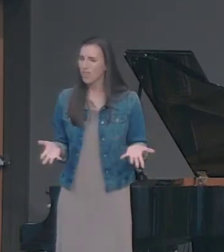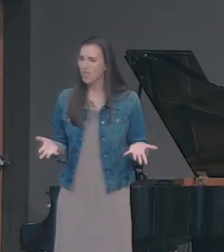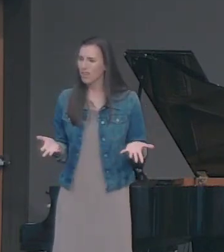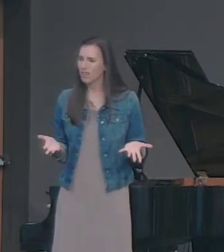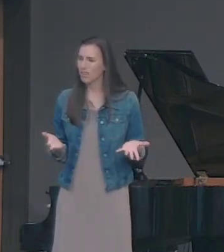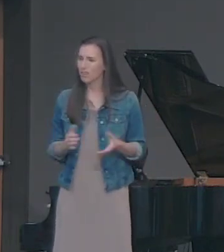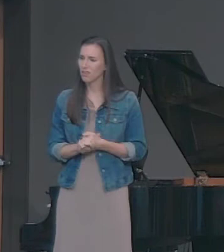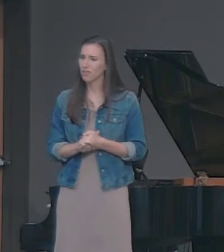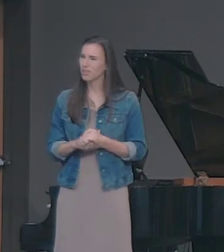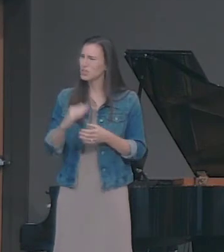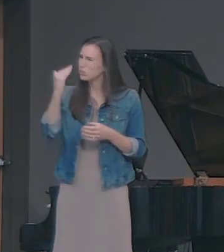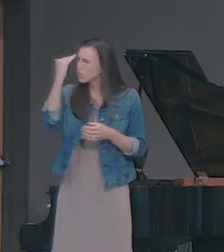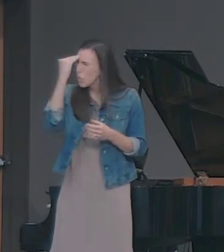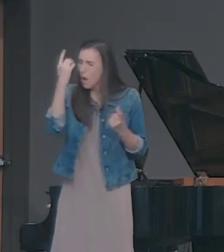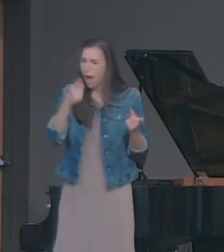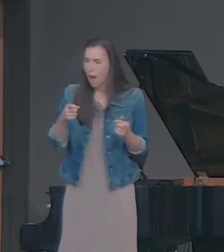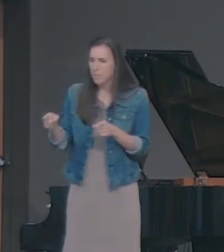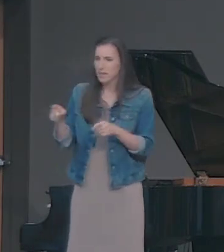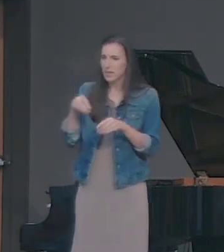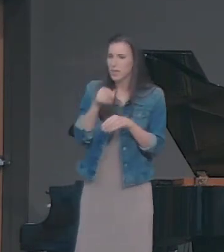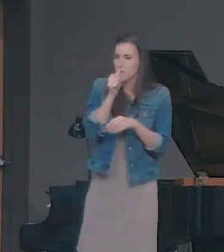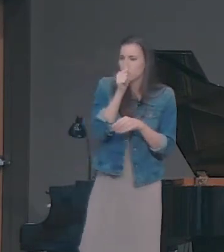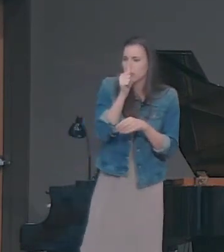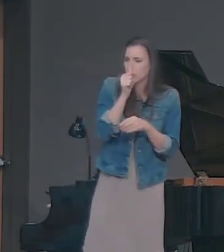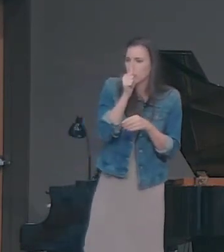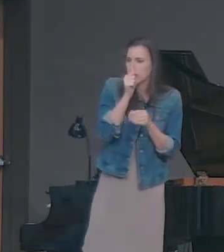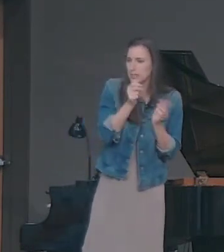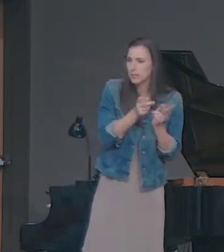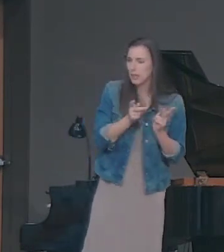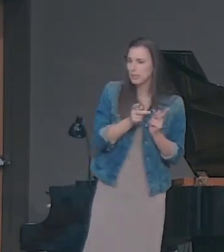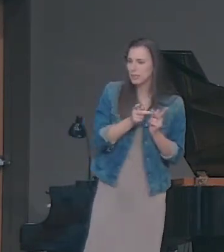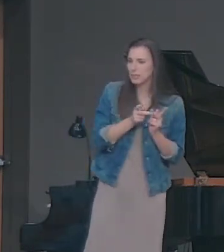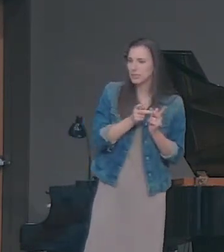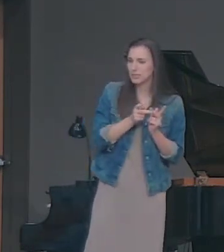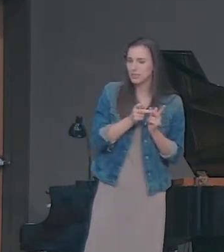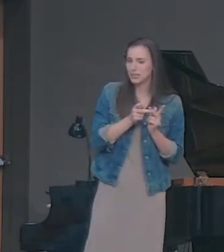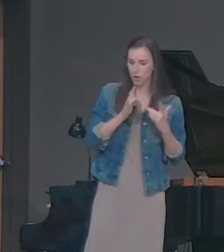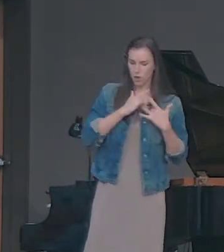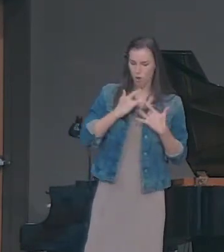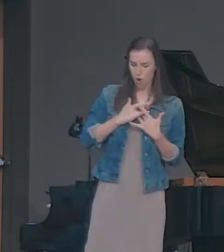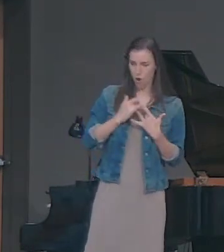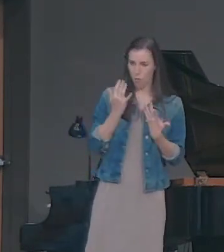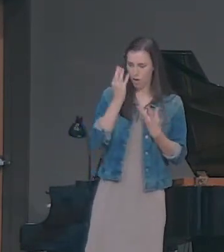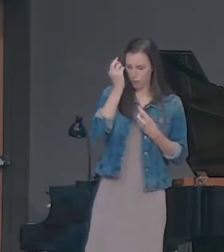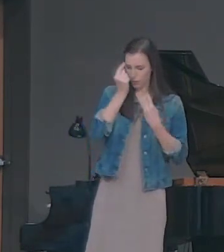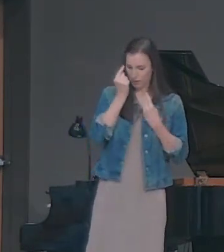God knows what is happening in private. He knows what's in the hearts of man.